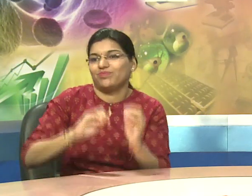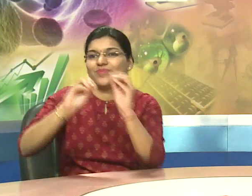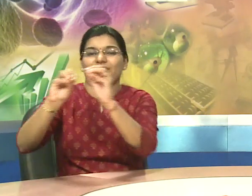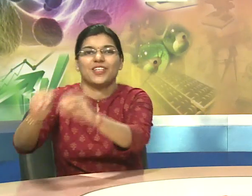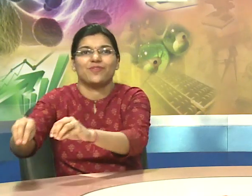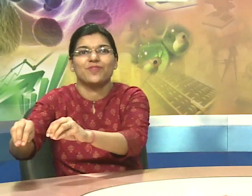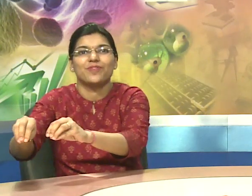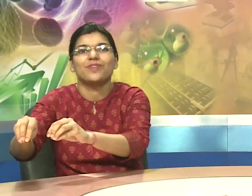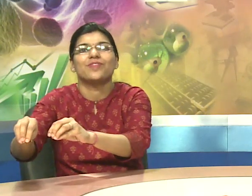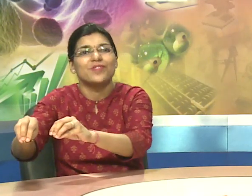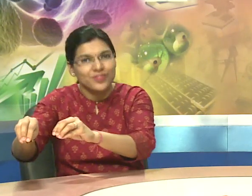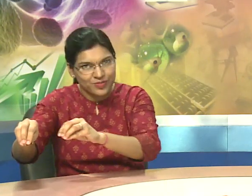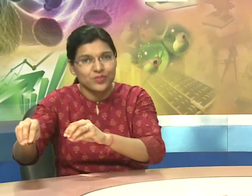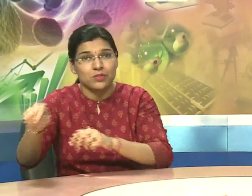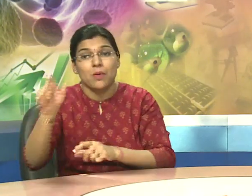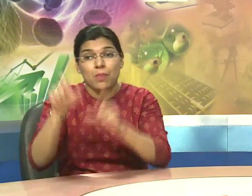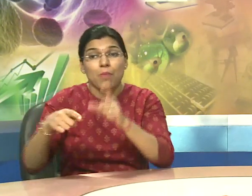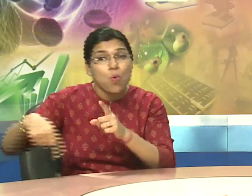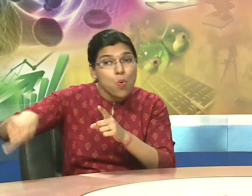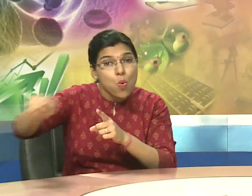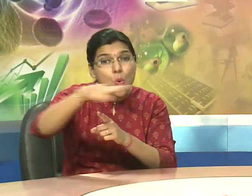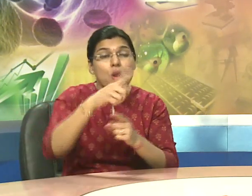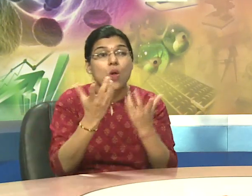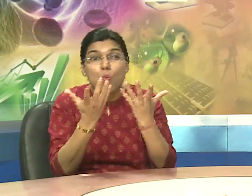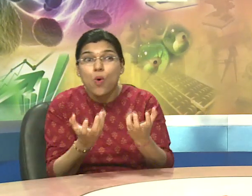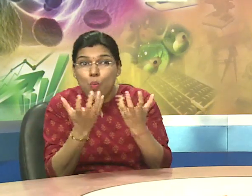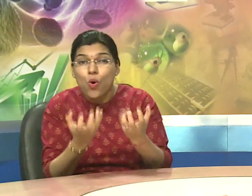from one place to another place.